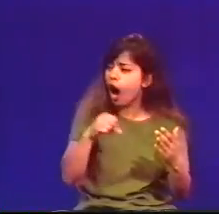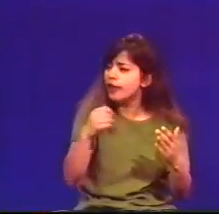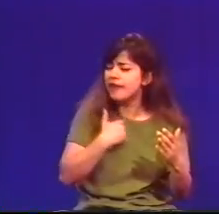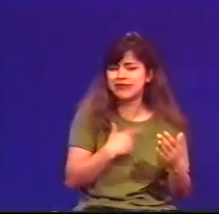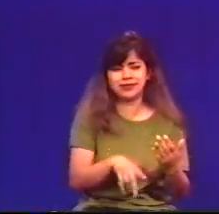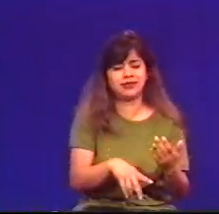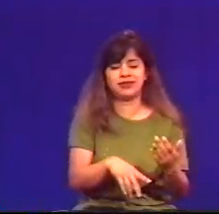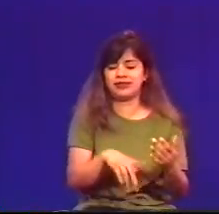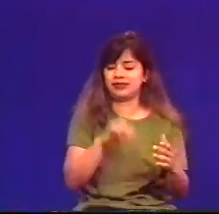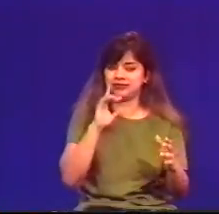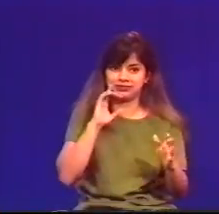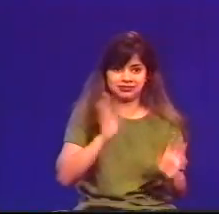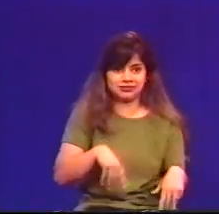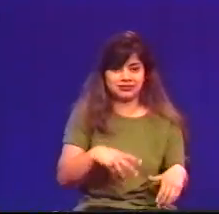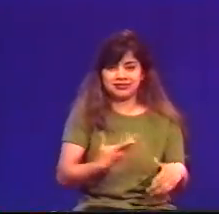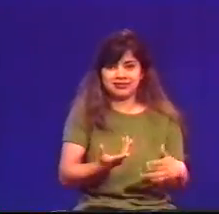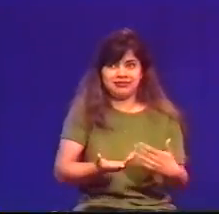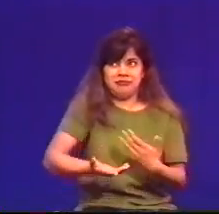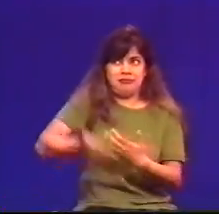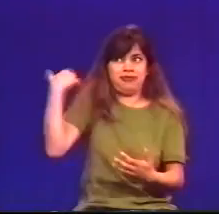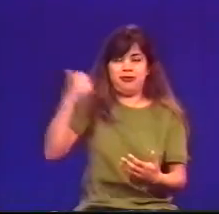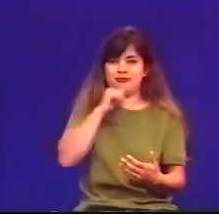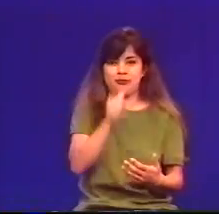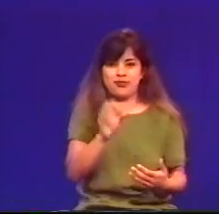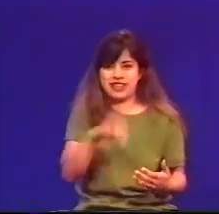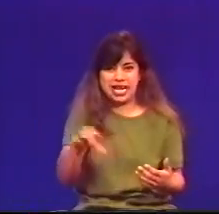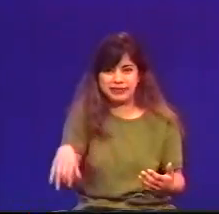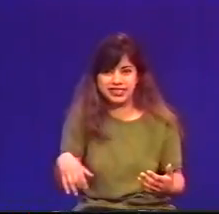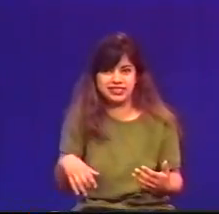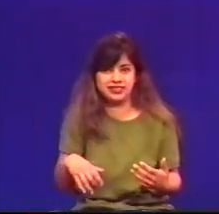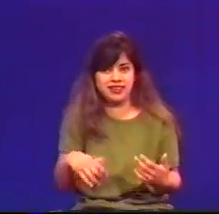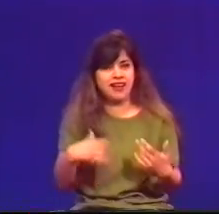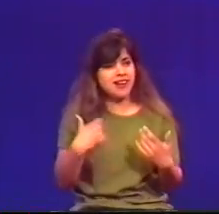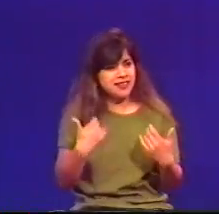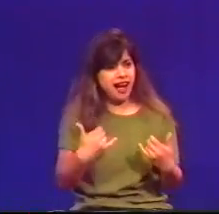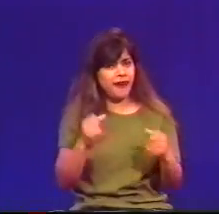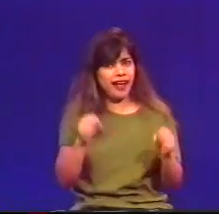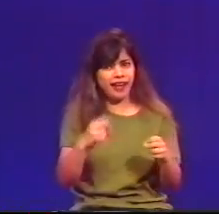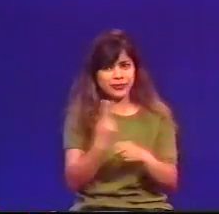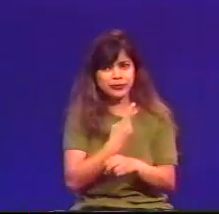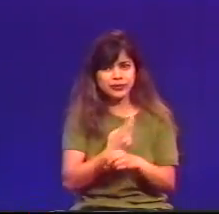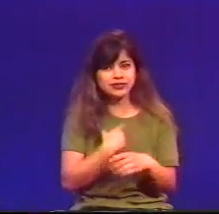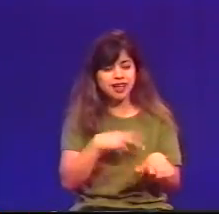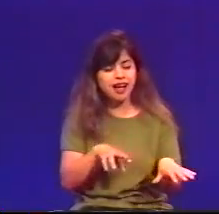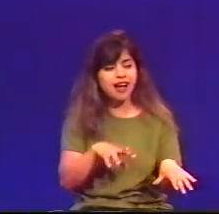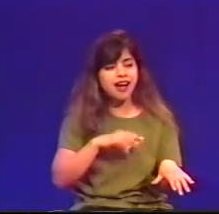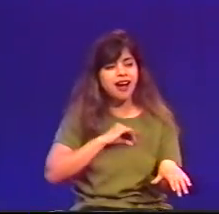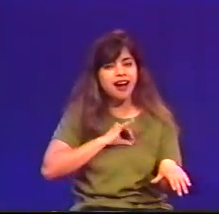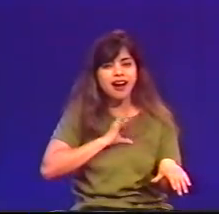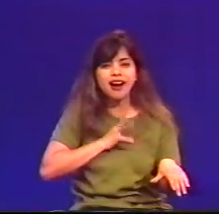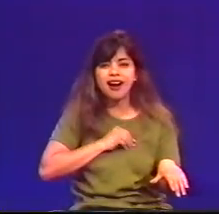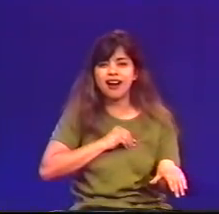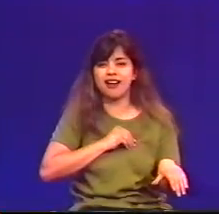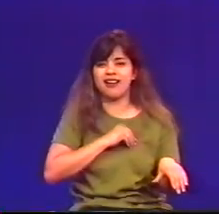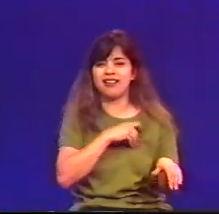I know that it will already be captioned, and that was something that I had never experienced before.